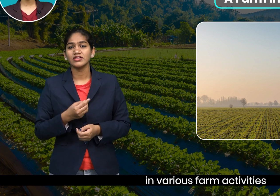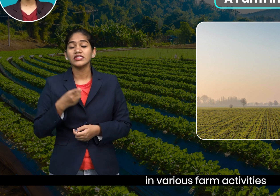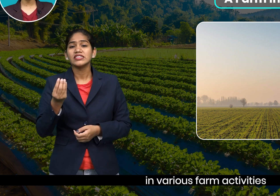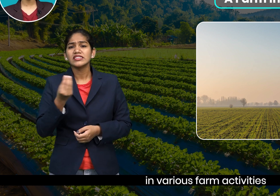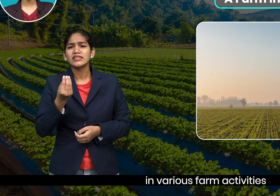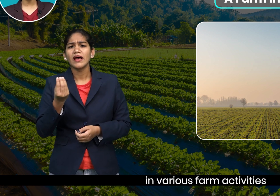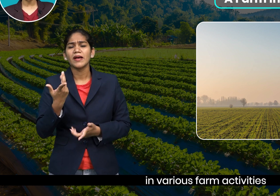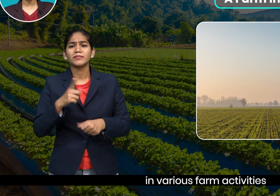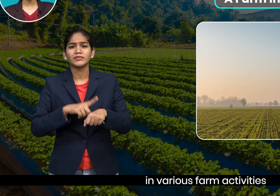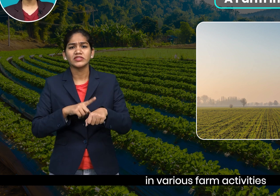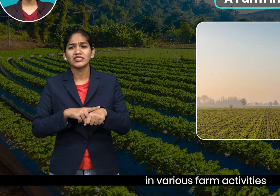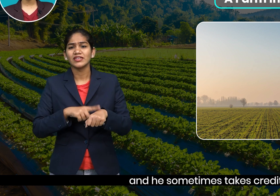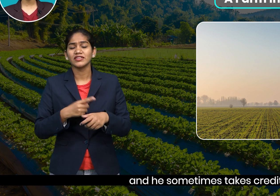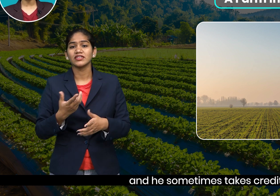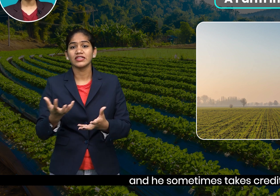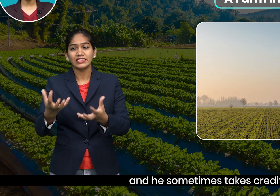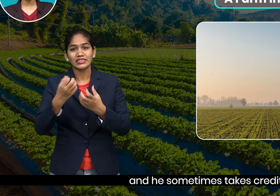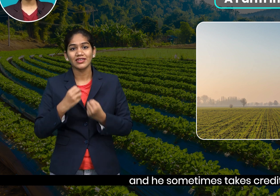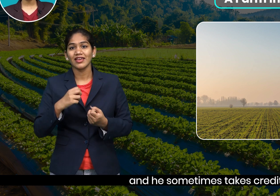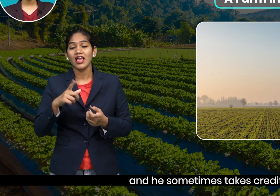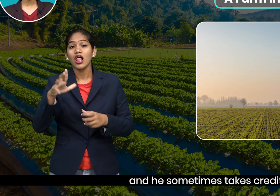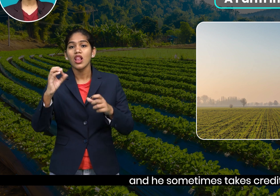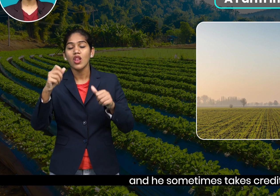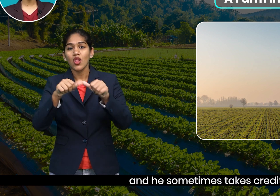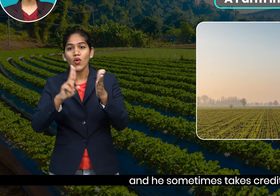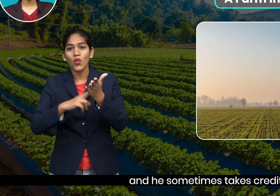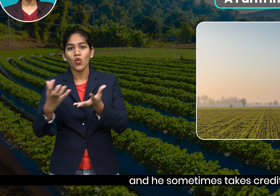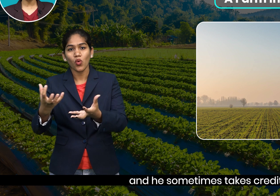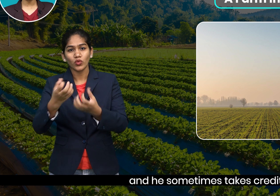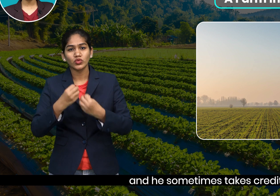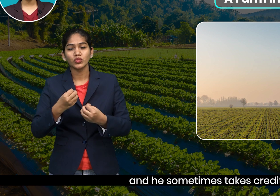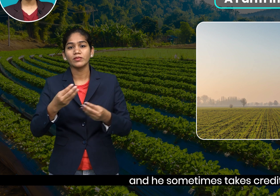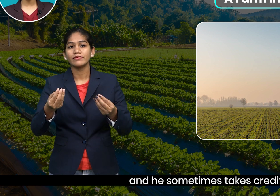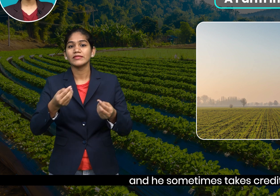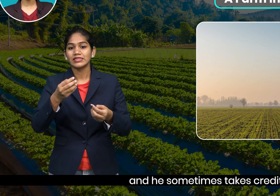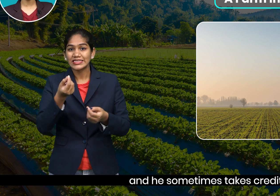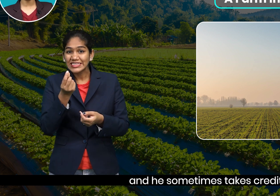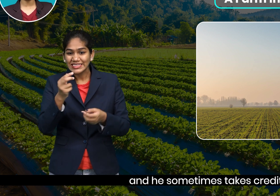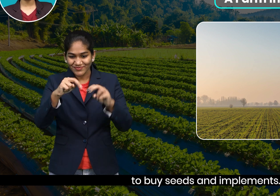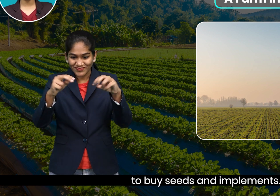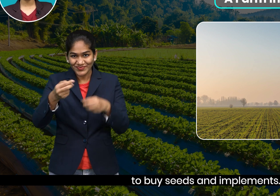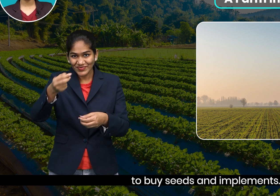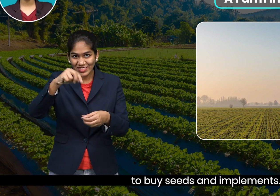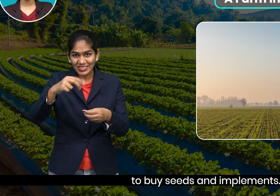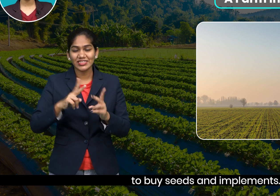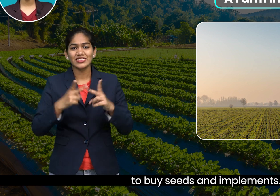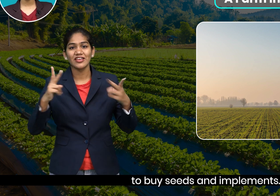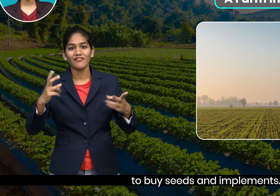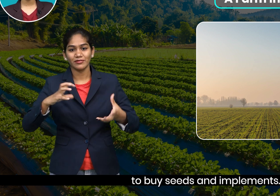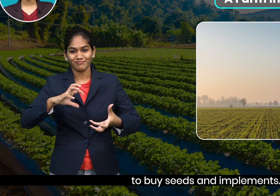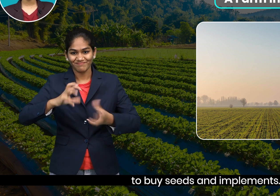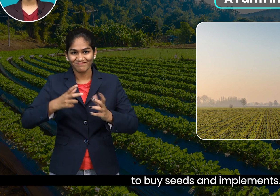he sometimes takes credit to buy seeds and implements.